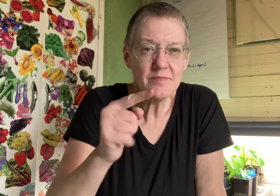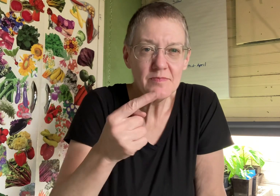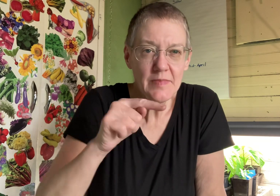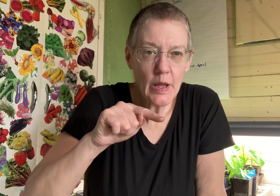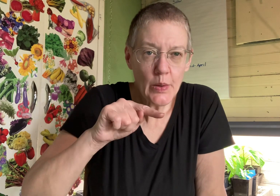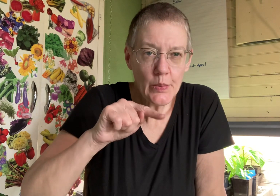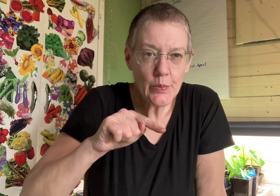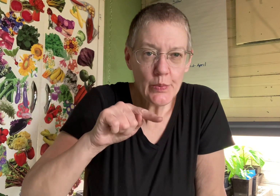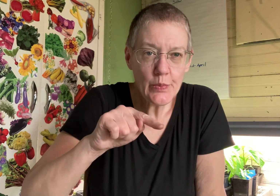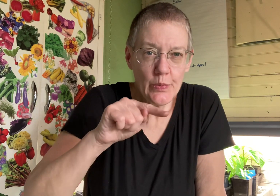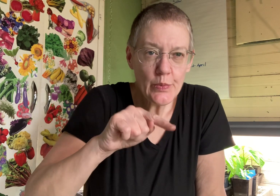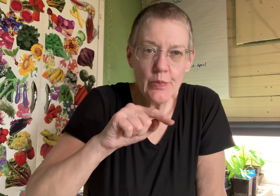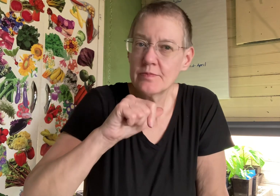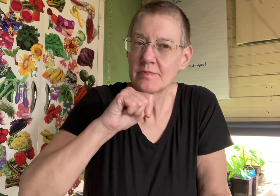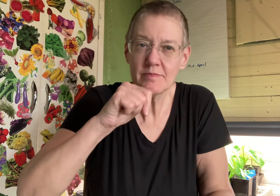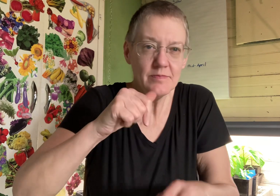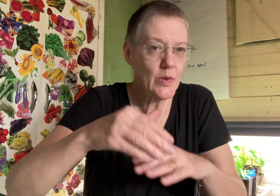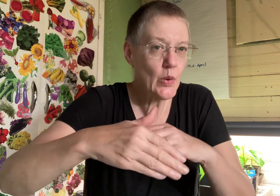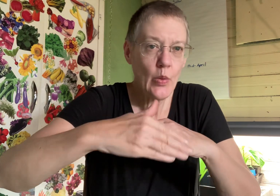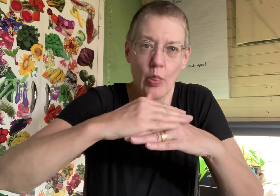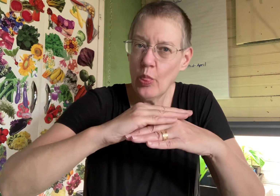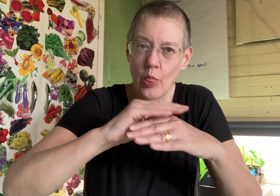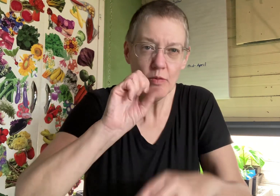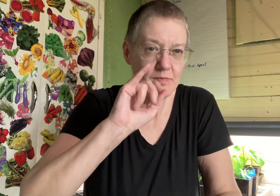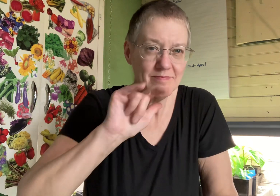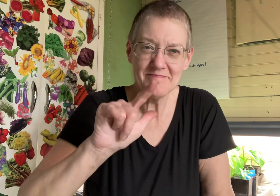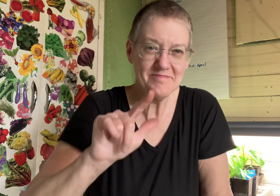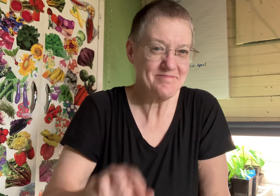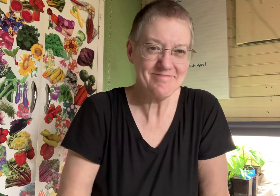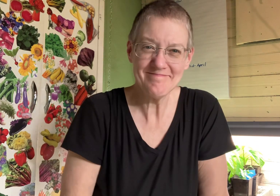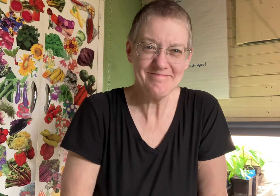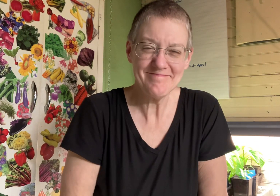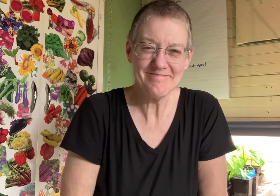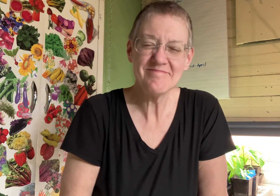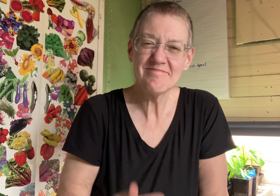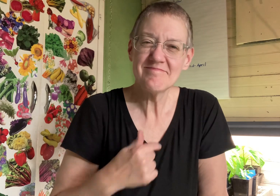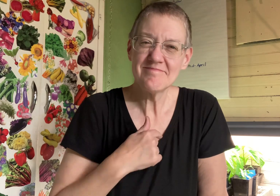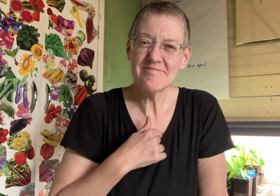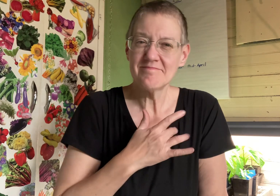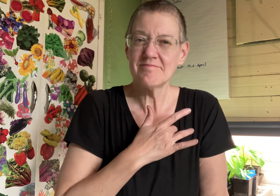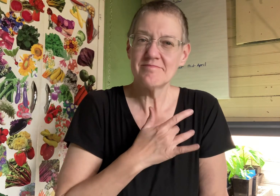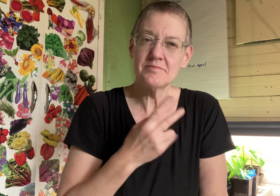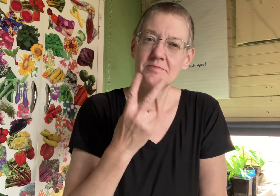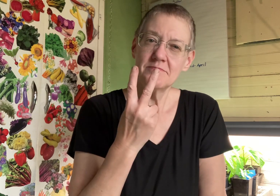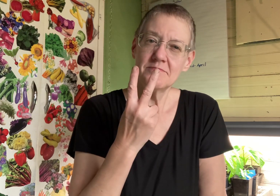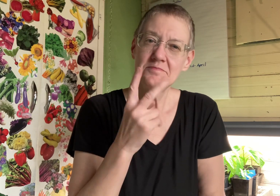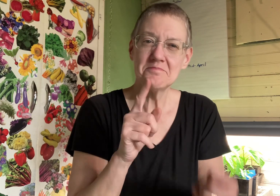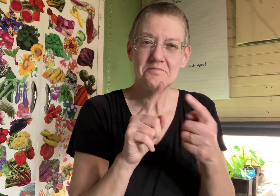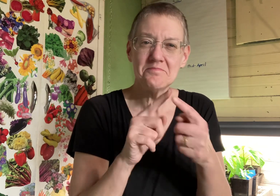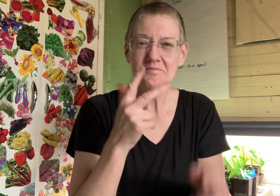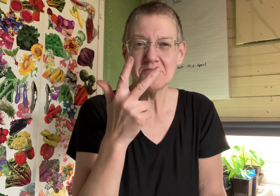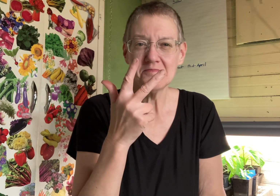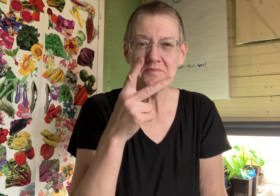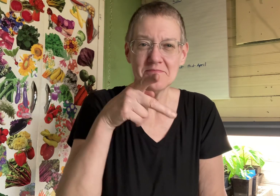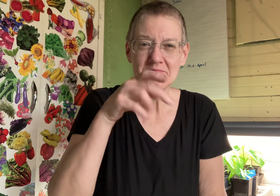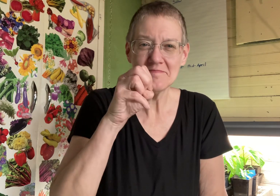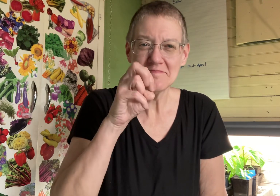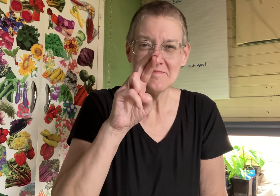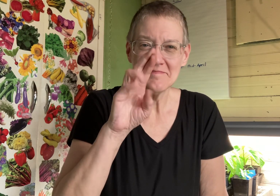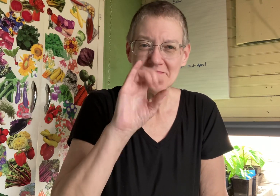germinate. So only press them into the top. Don't cover them with soil. I tend to sow 2 to 3